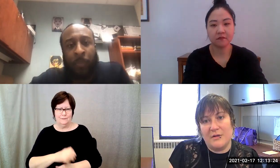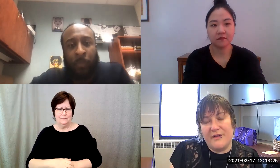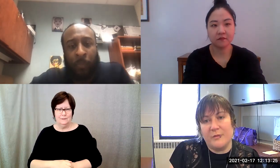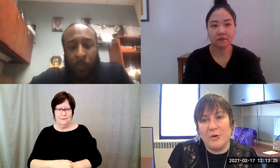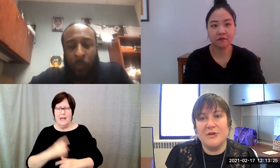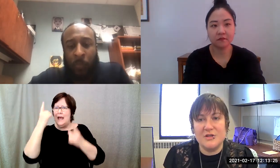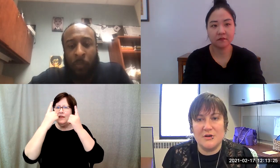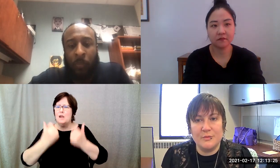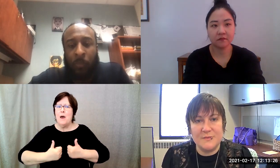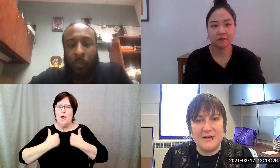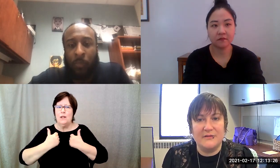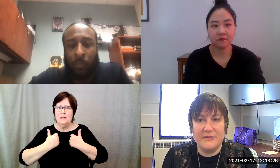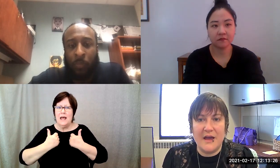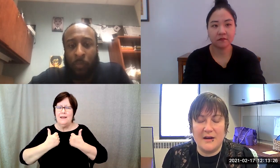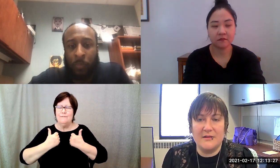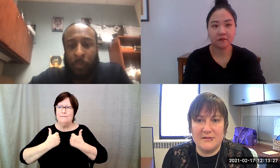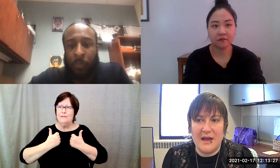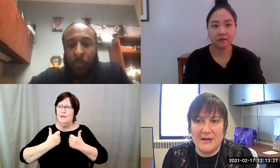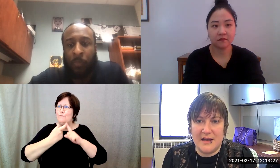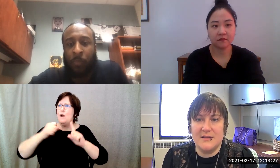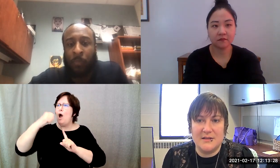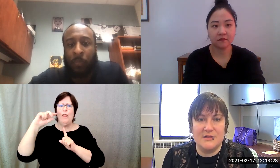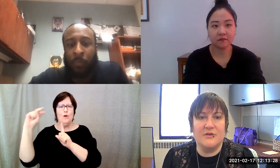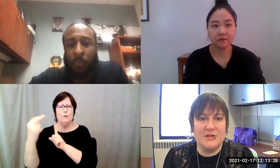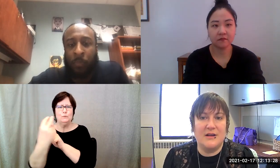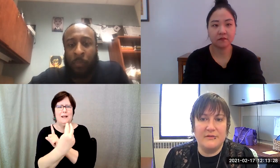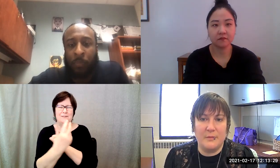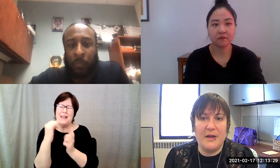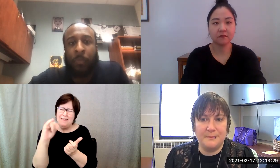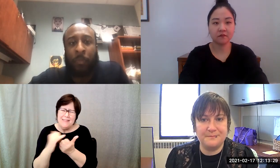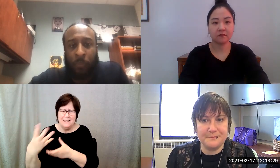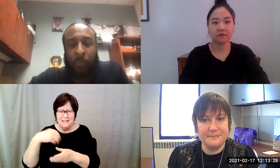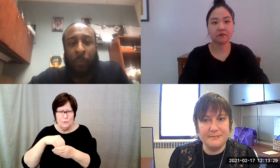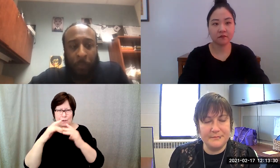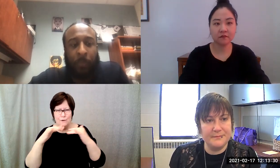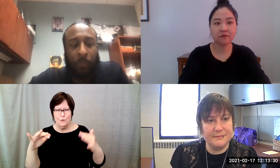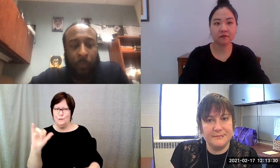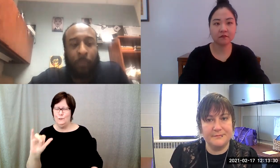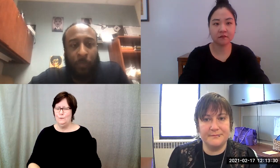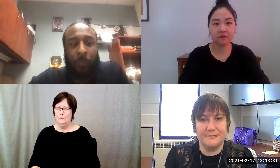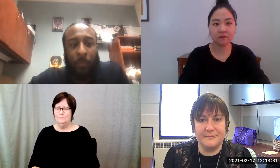think about life from more than just our own perspective. That ties into diversity for me.